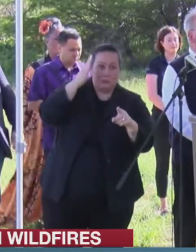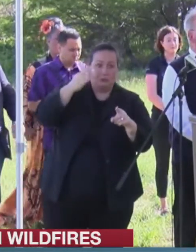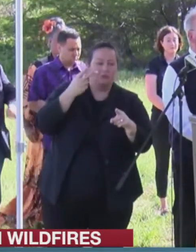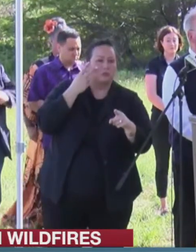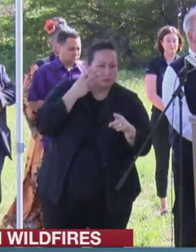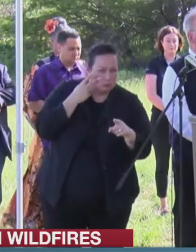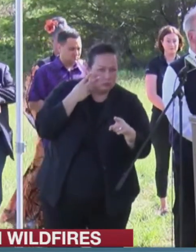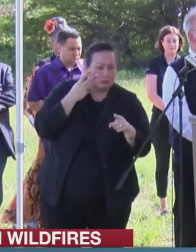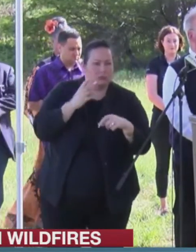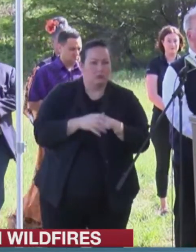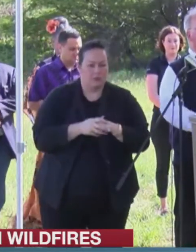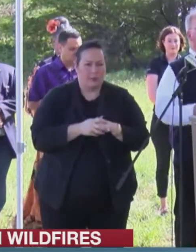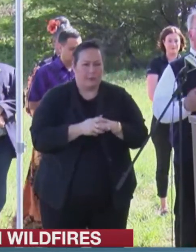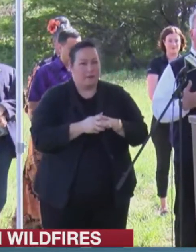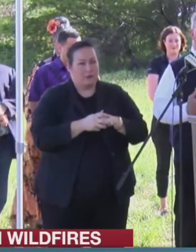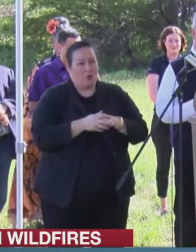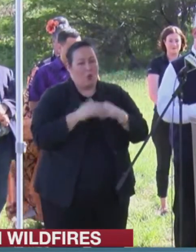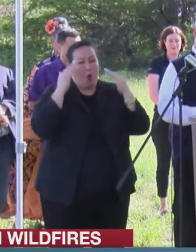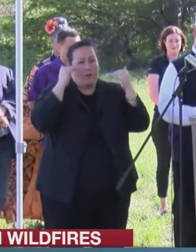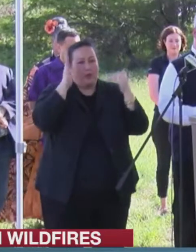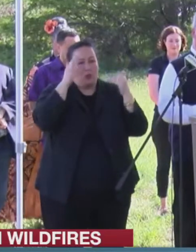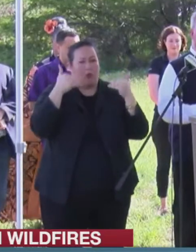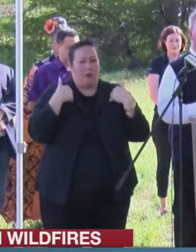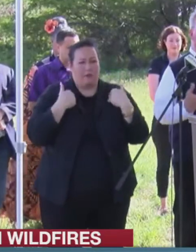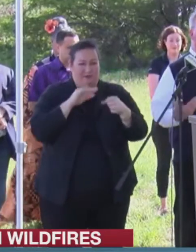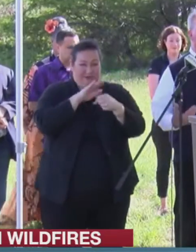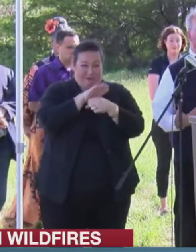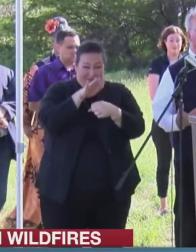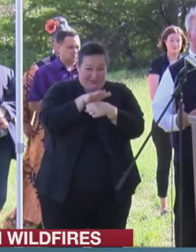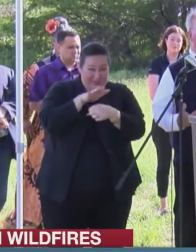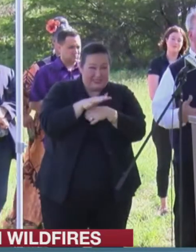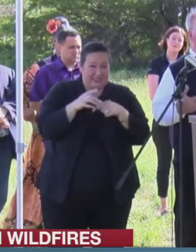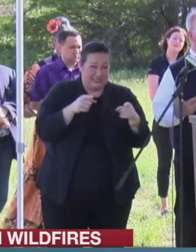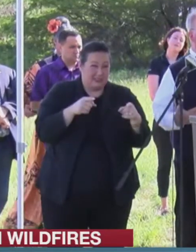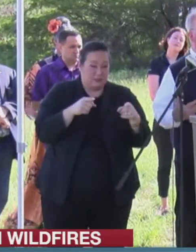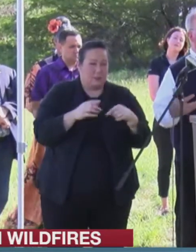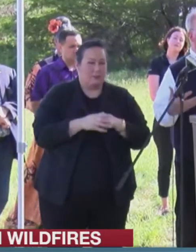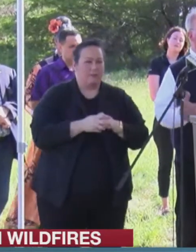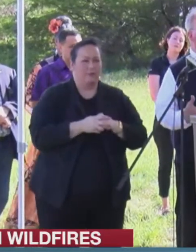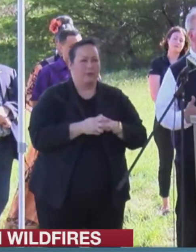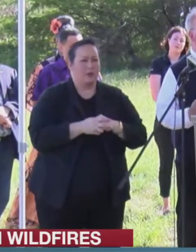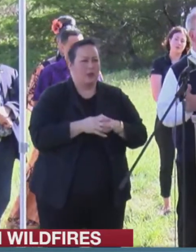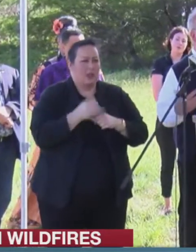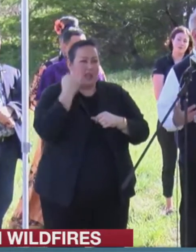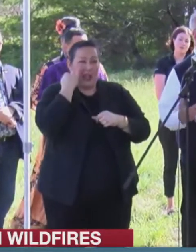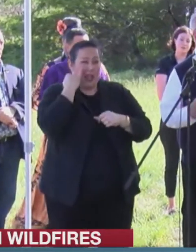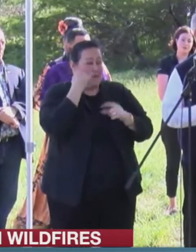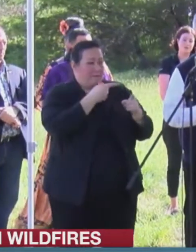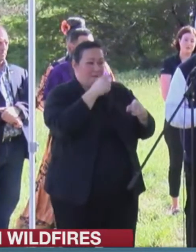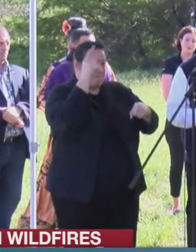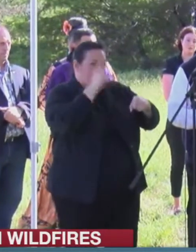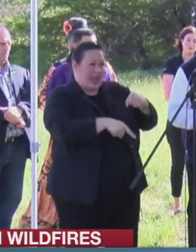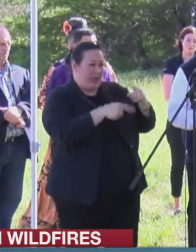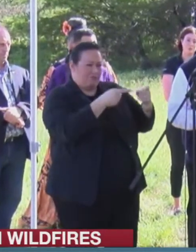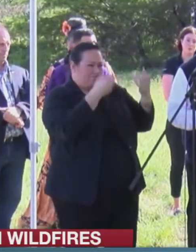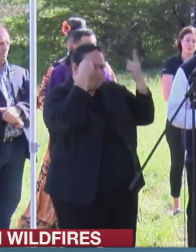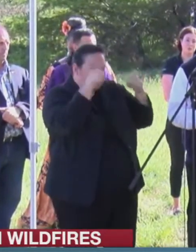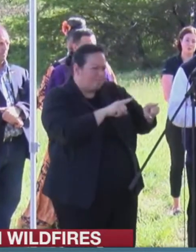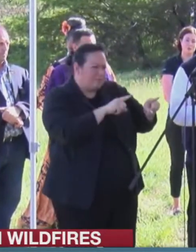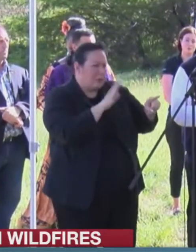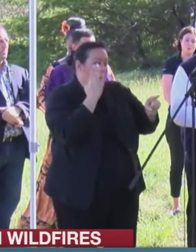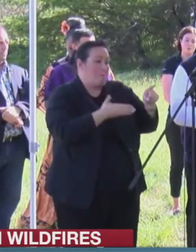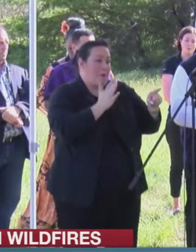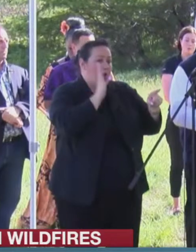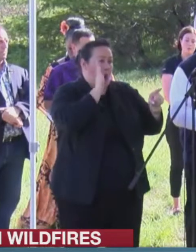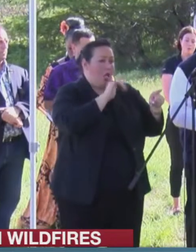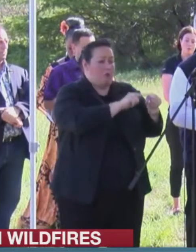resources for all. We also will turn over those options that we can't close to like CNHA